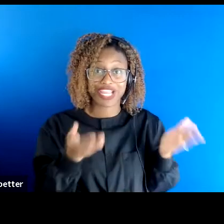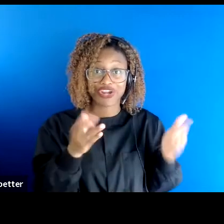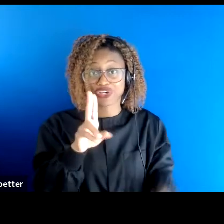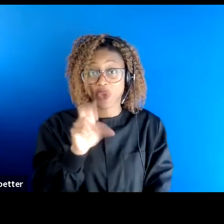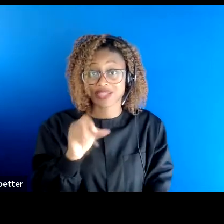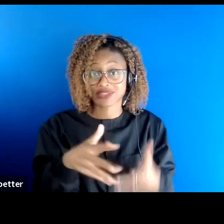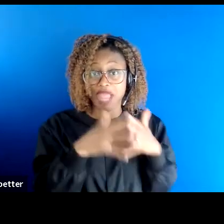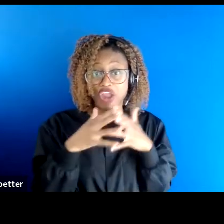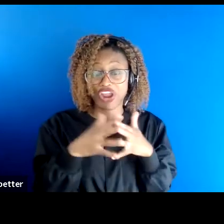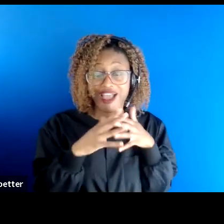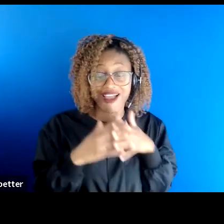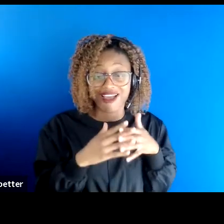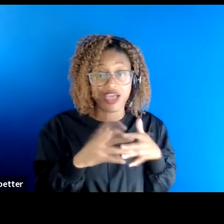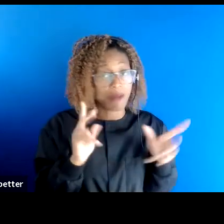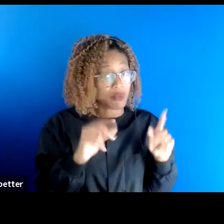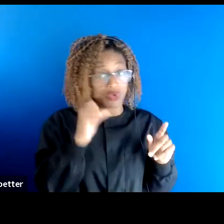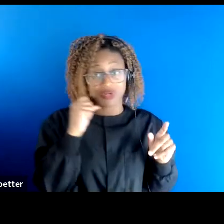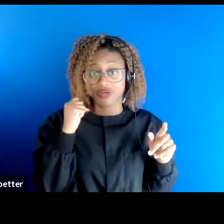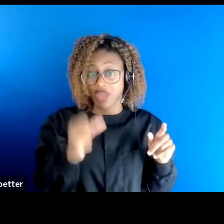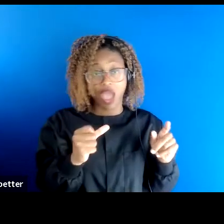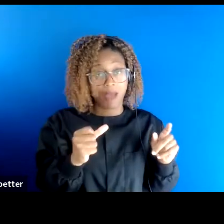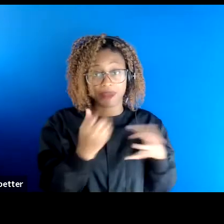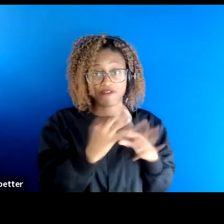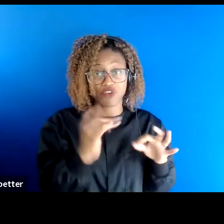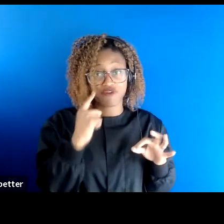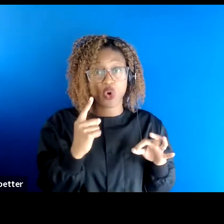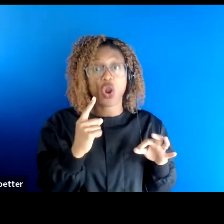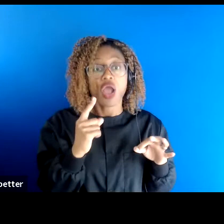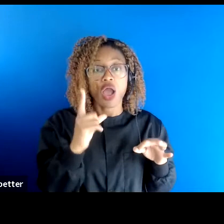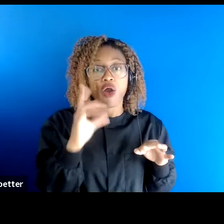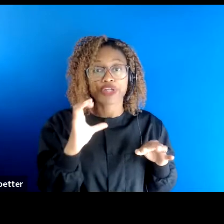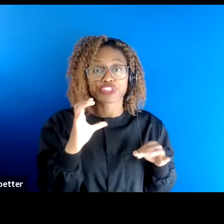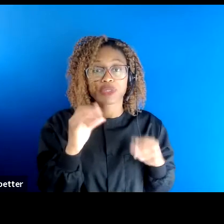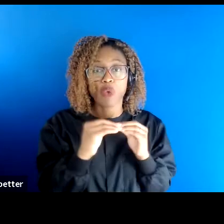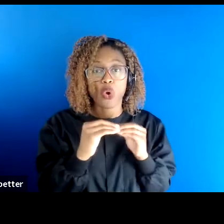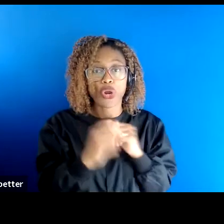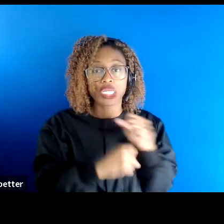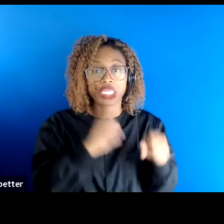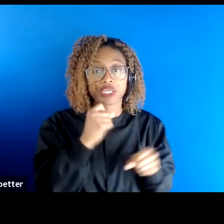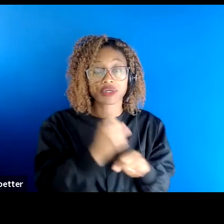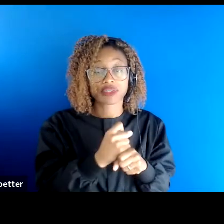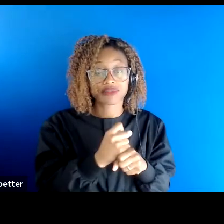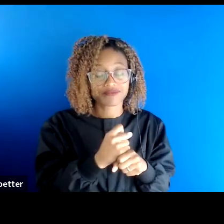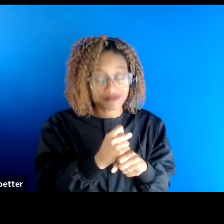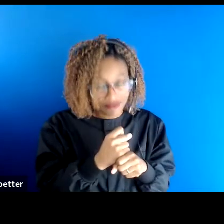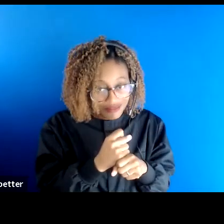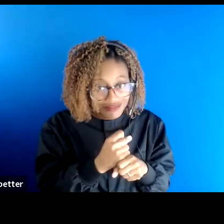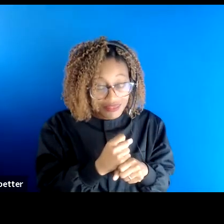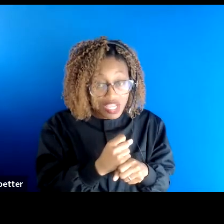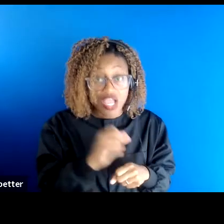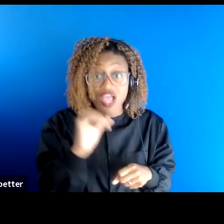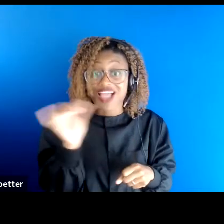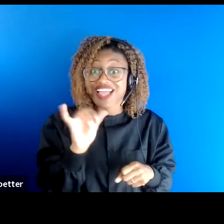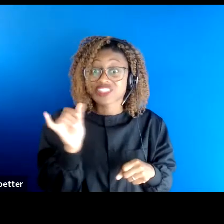And those people would not be freed for almost another century. Not to mention that even once the